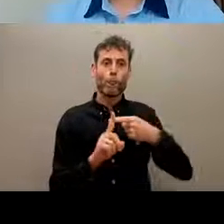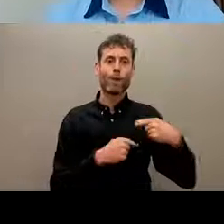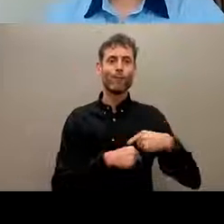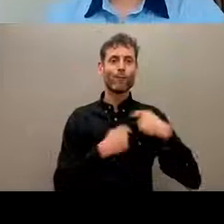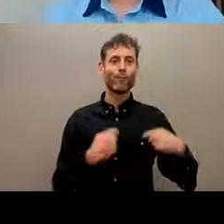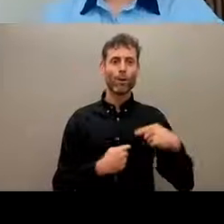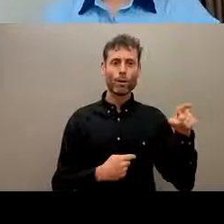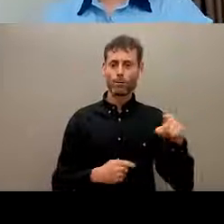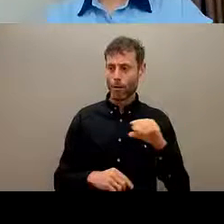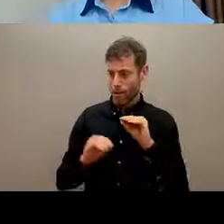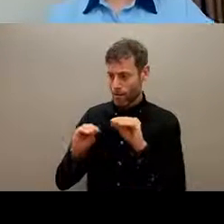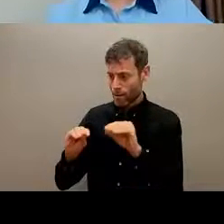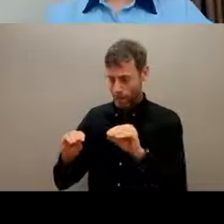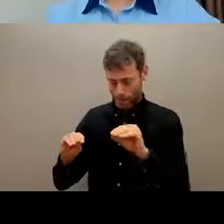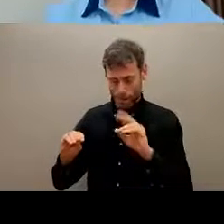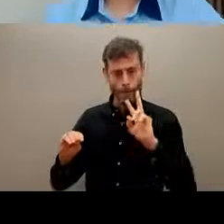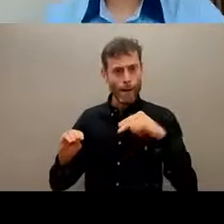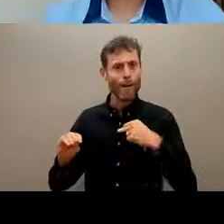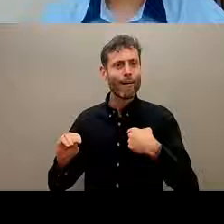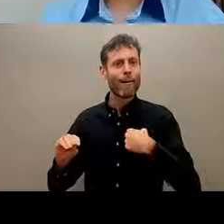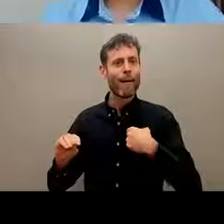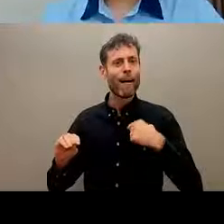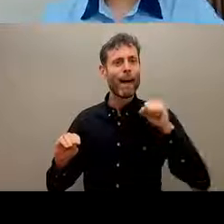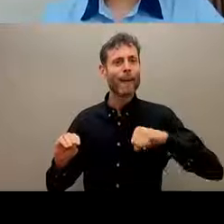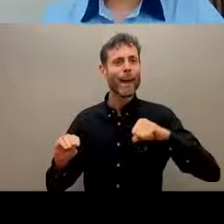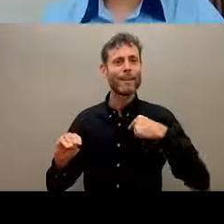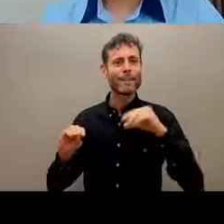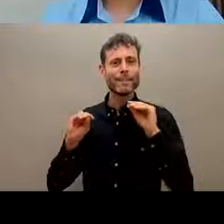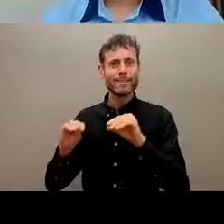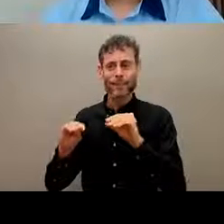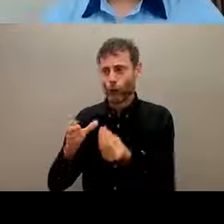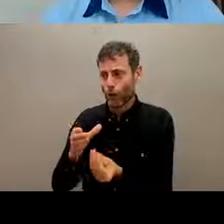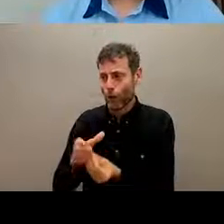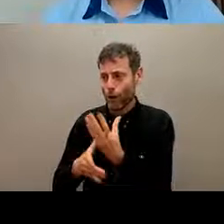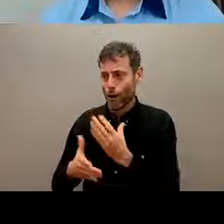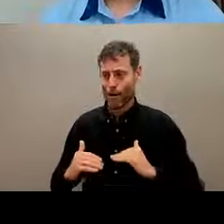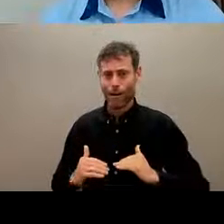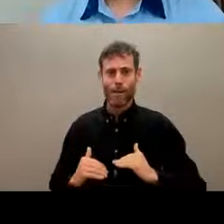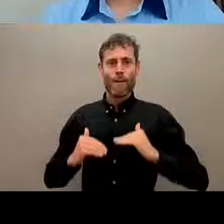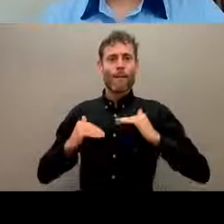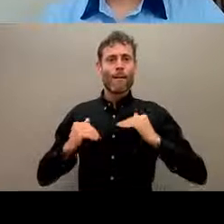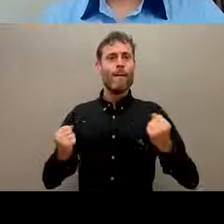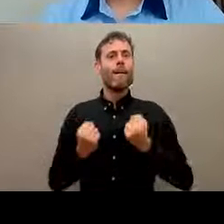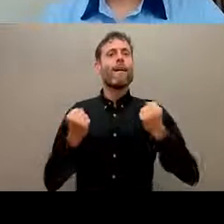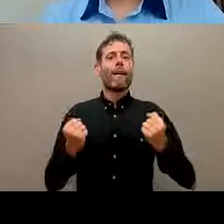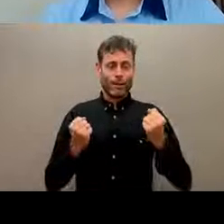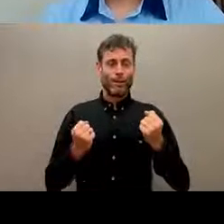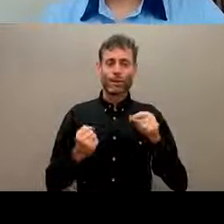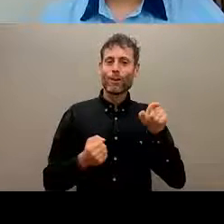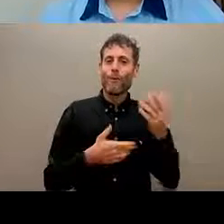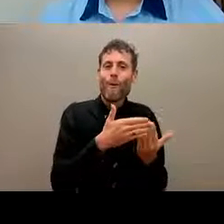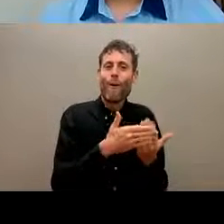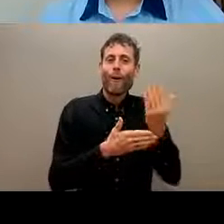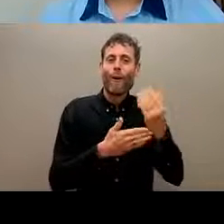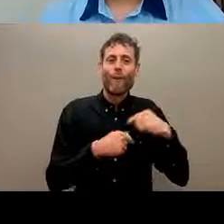and who still not used to this kind of volunteering work. And through the sharing and learning